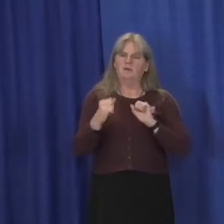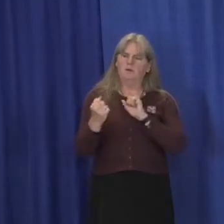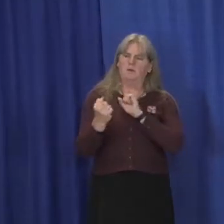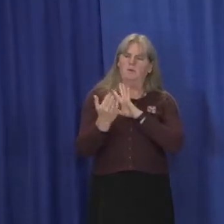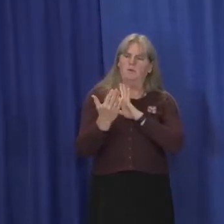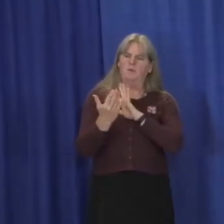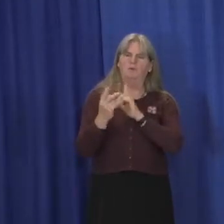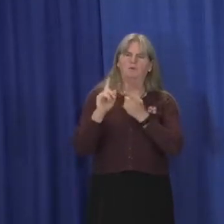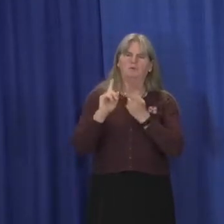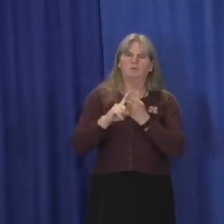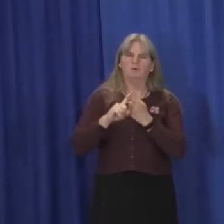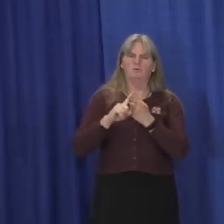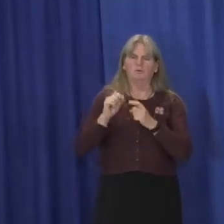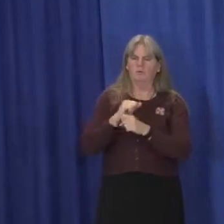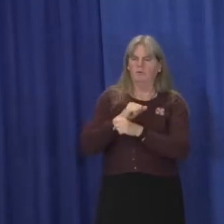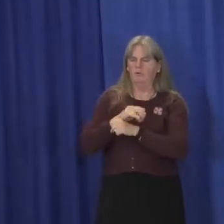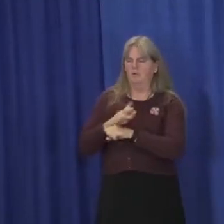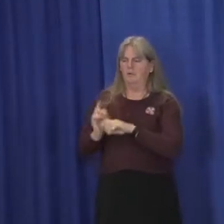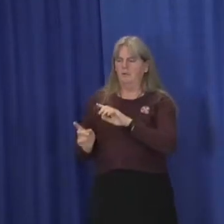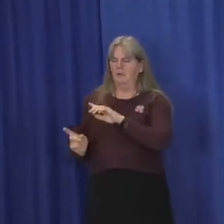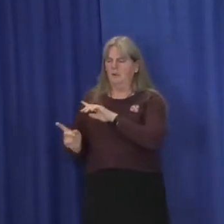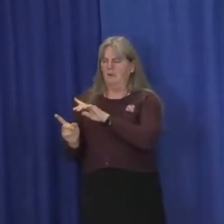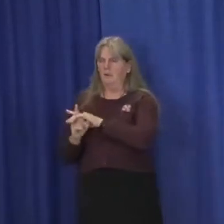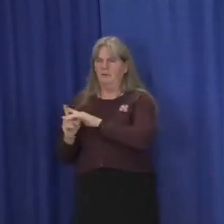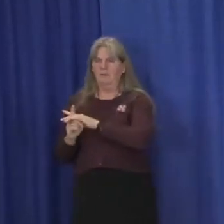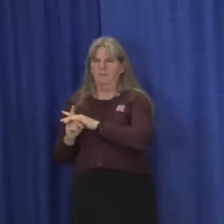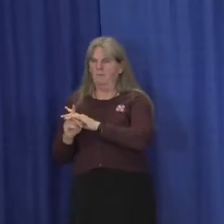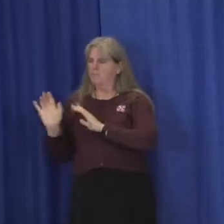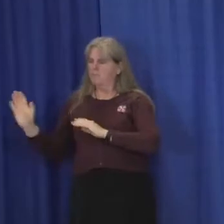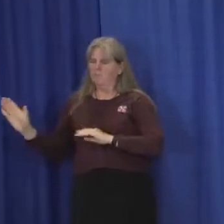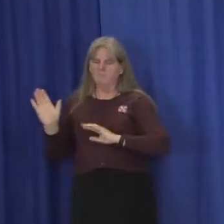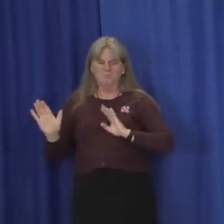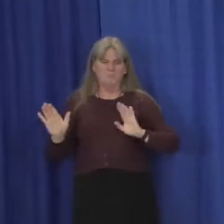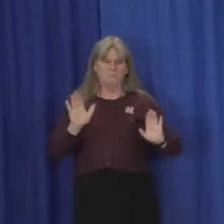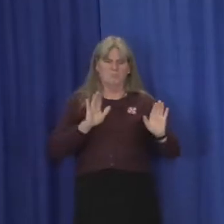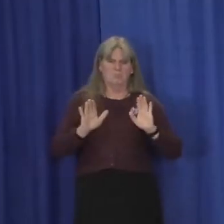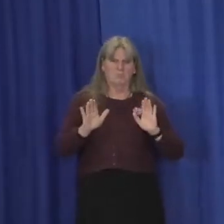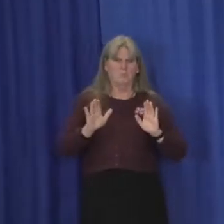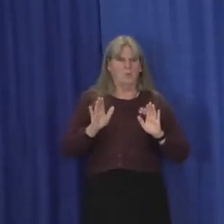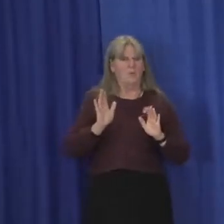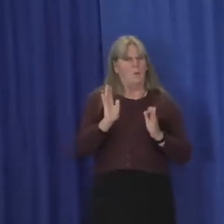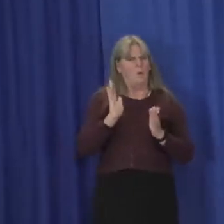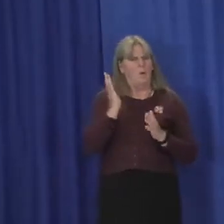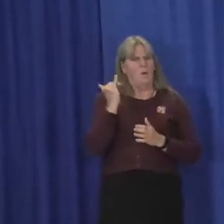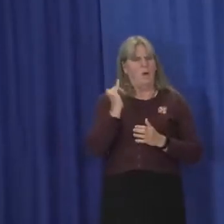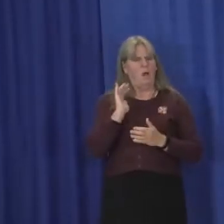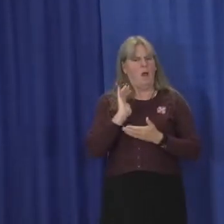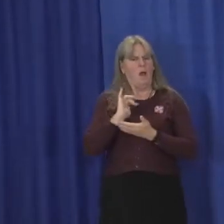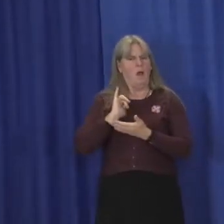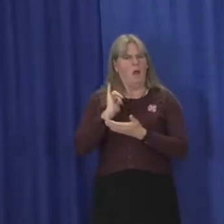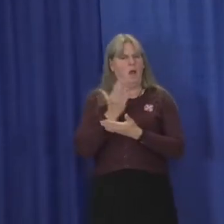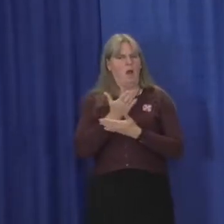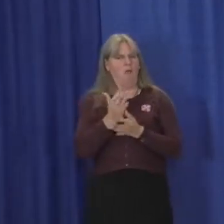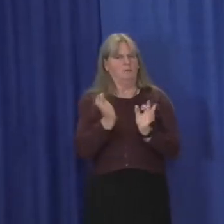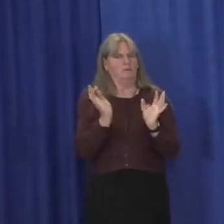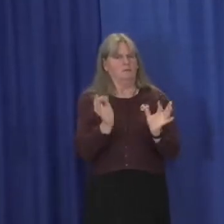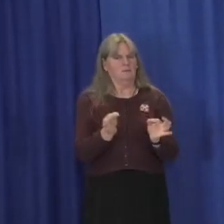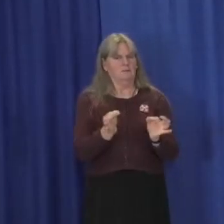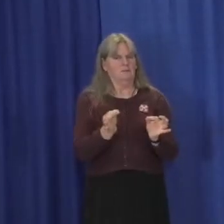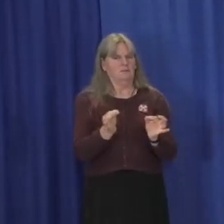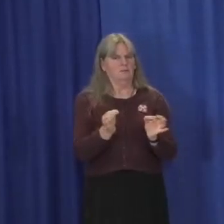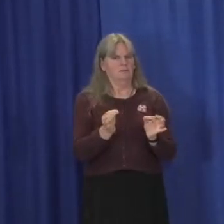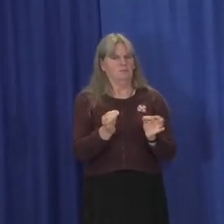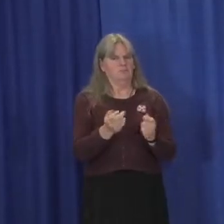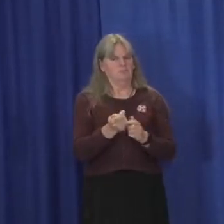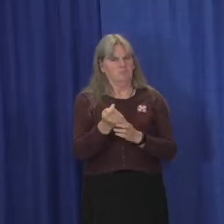respond to local epidemiology in the provinces and territories. And why is our step to remove the Civil Emergency Measures Act while